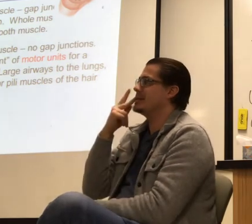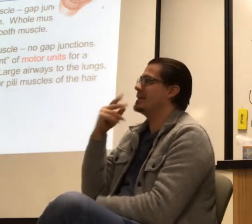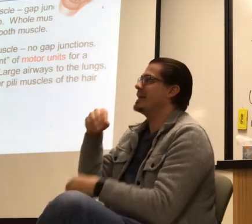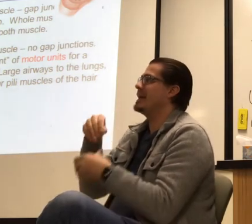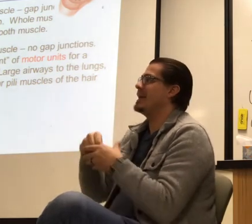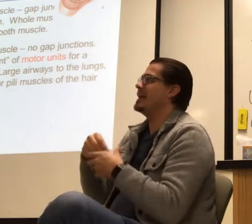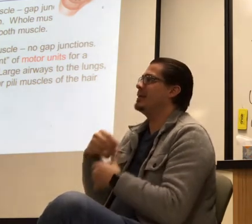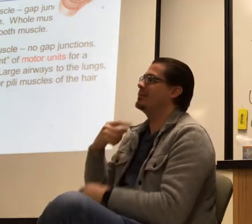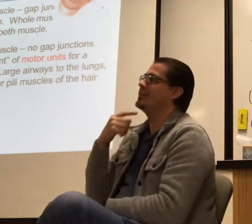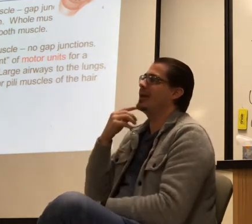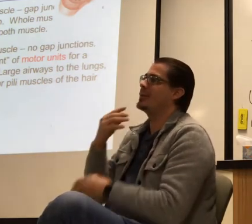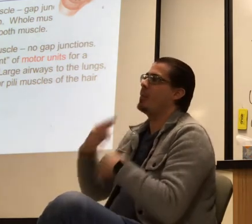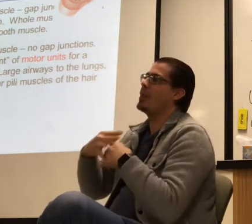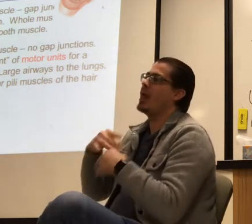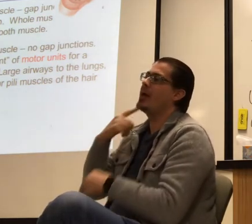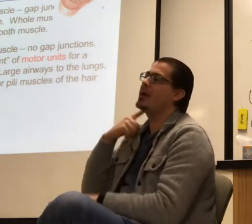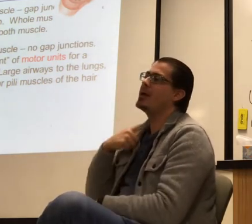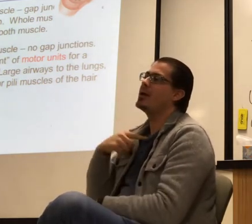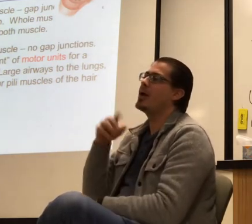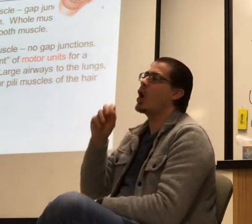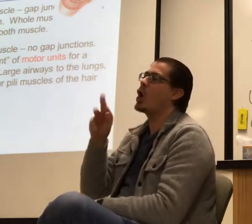artery.